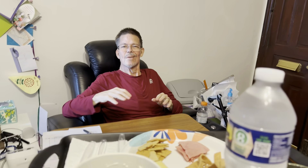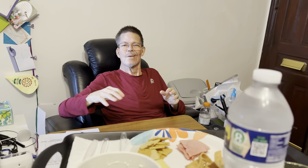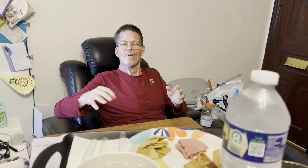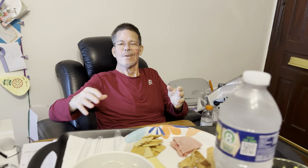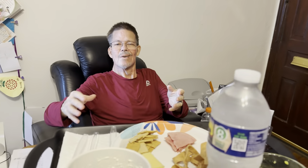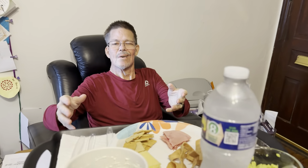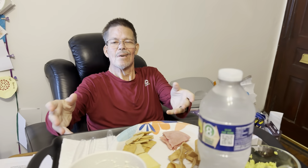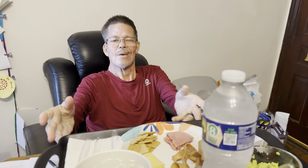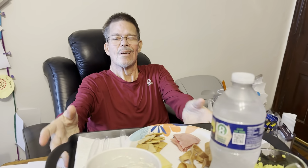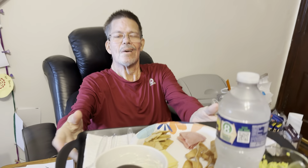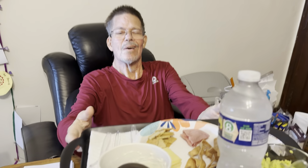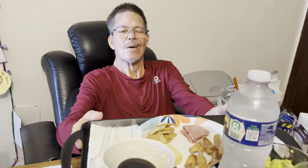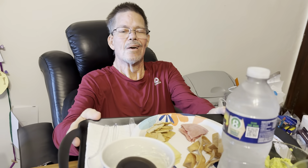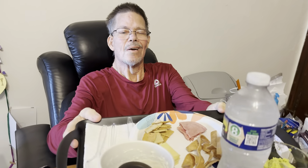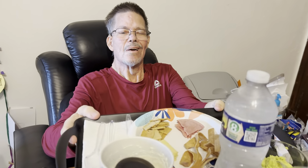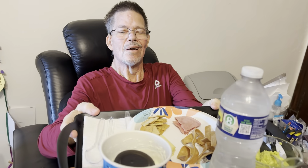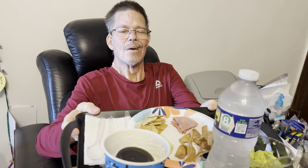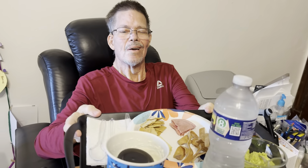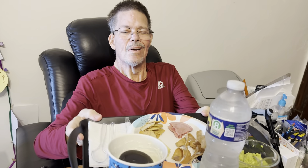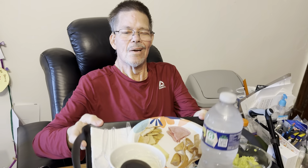am starving.